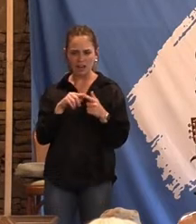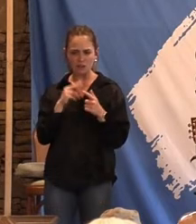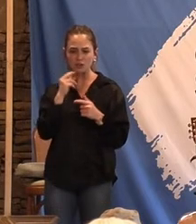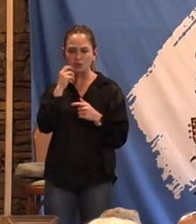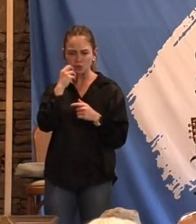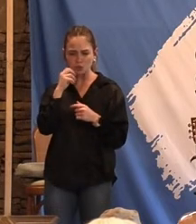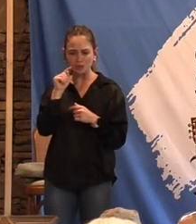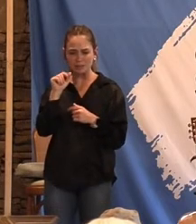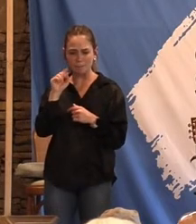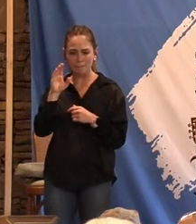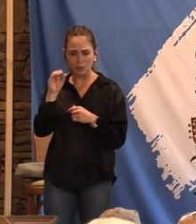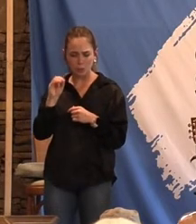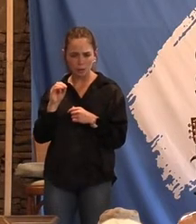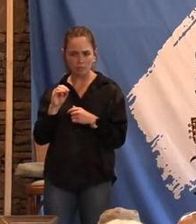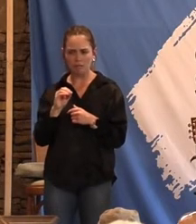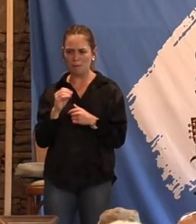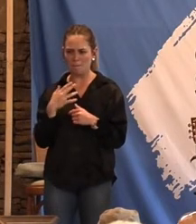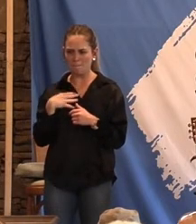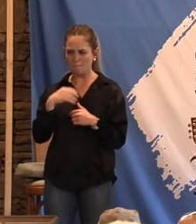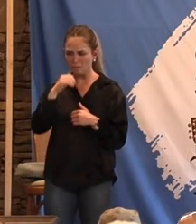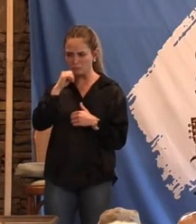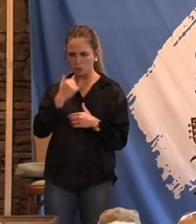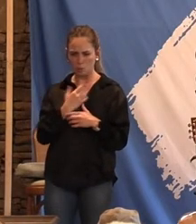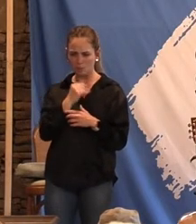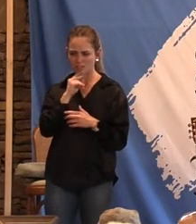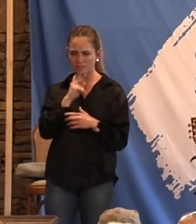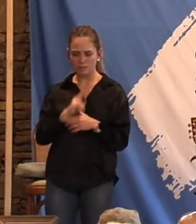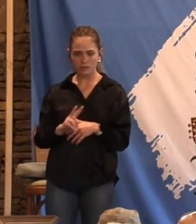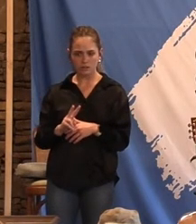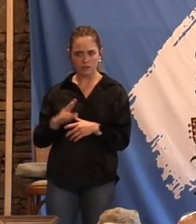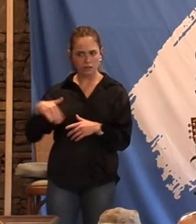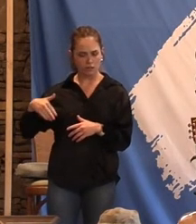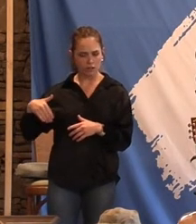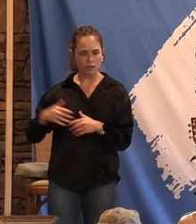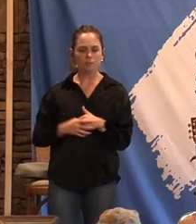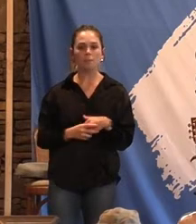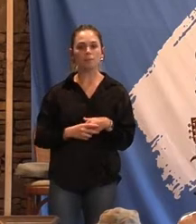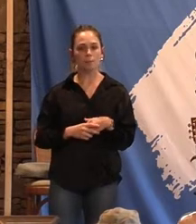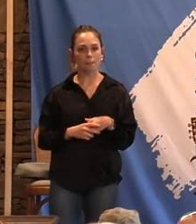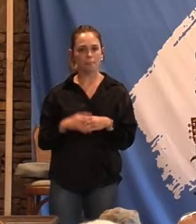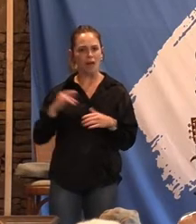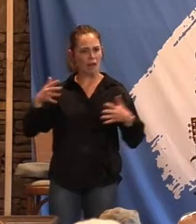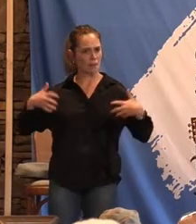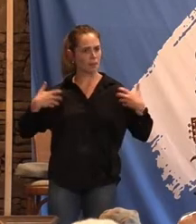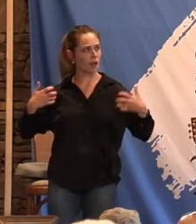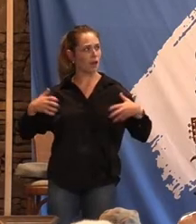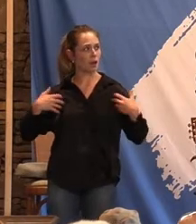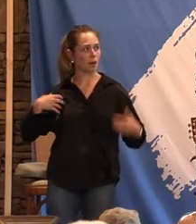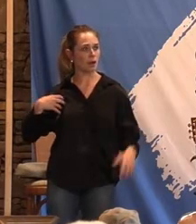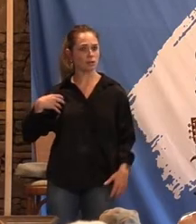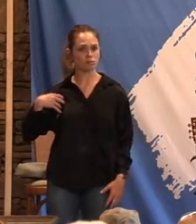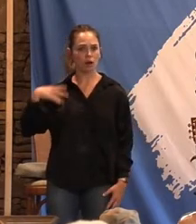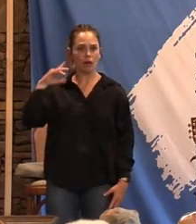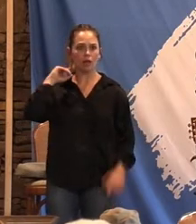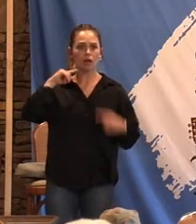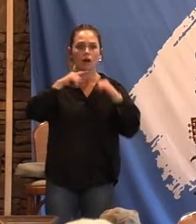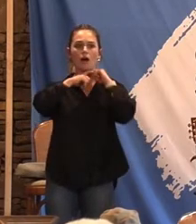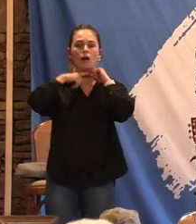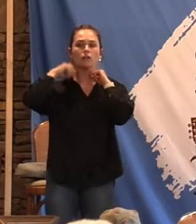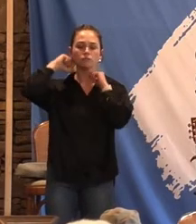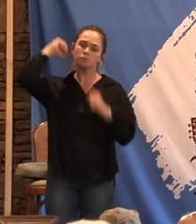Chewing tobacco? My daughter wasn't even 2 years old yet. And that monkey, he hung